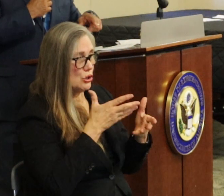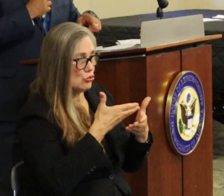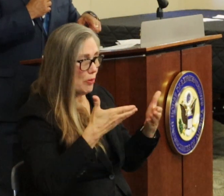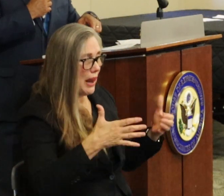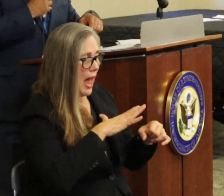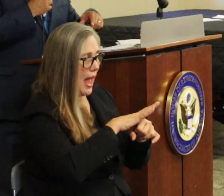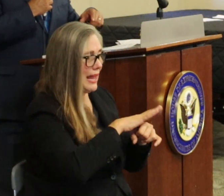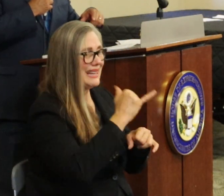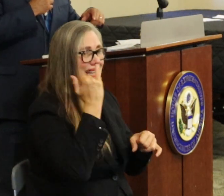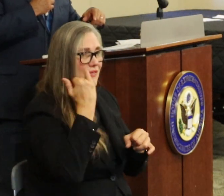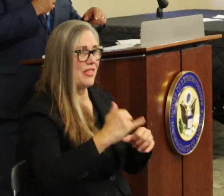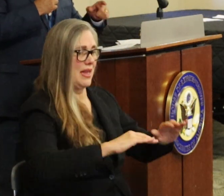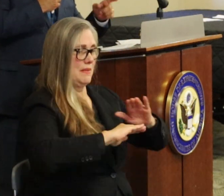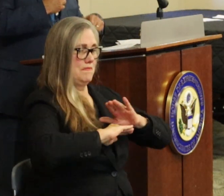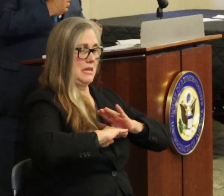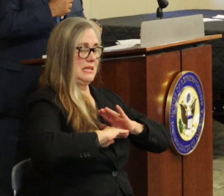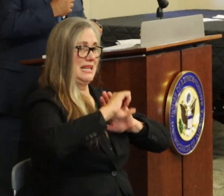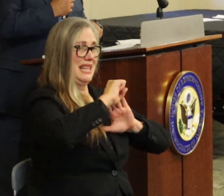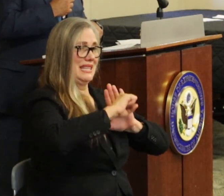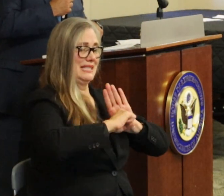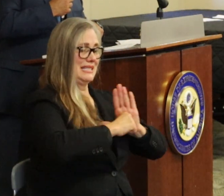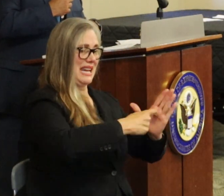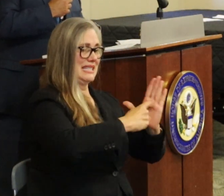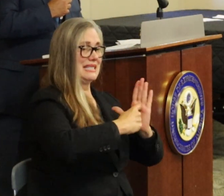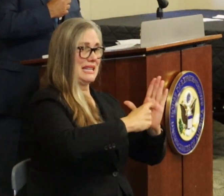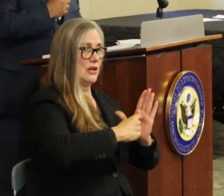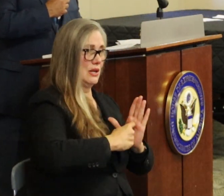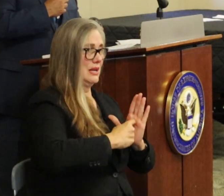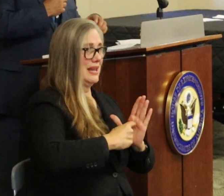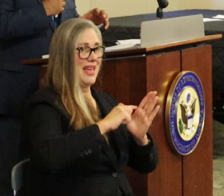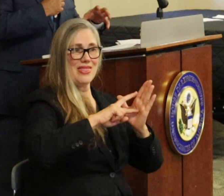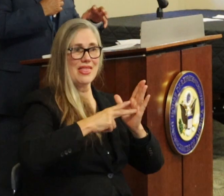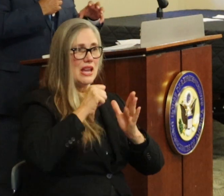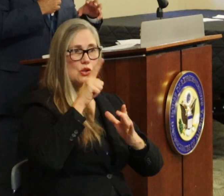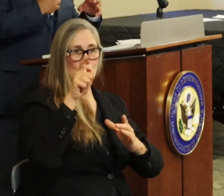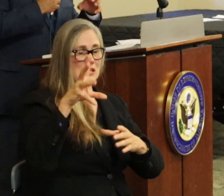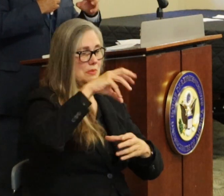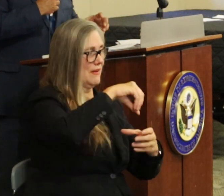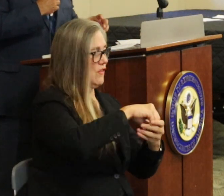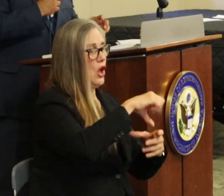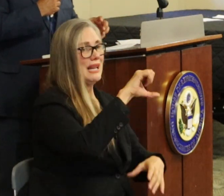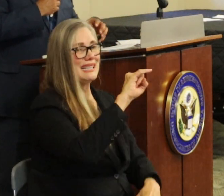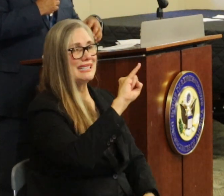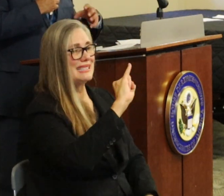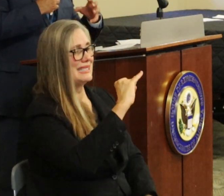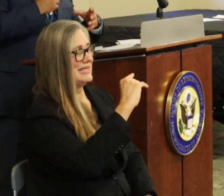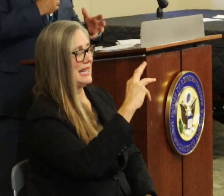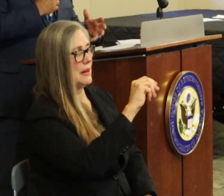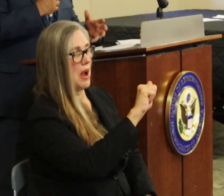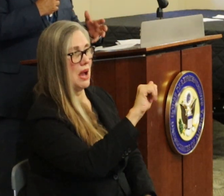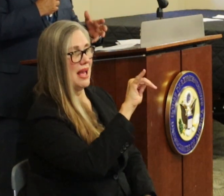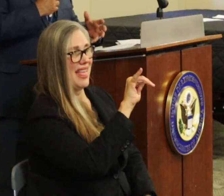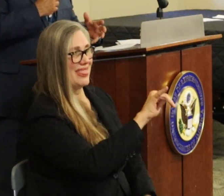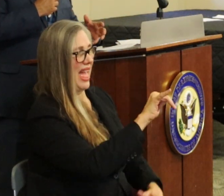state standards, so they don't have to be part of Sigma, and which is those overdraft plans that need